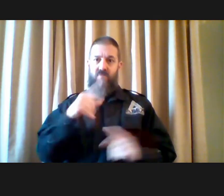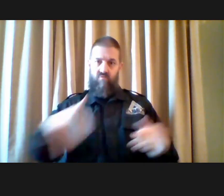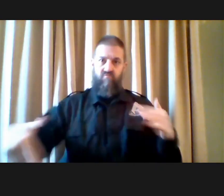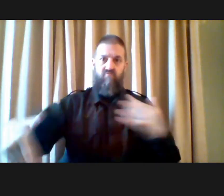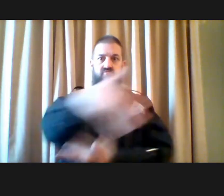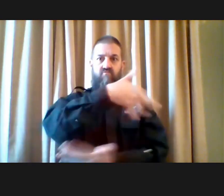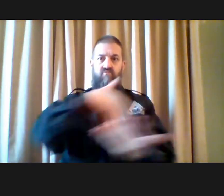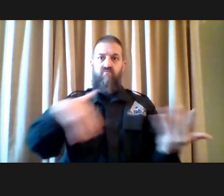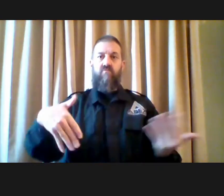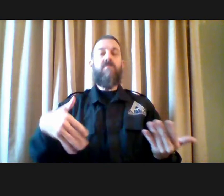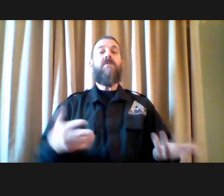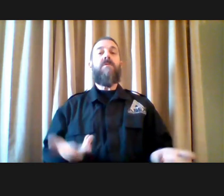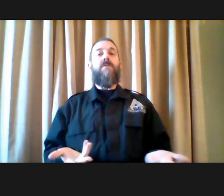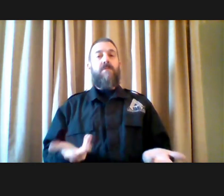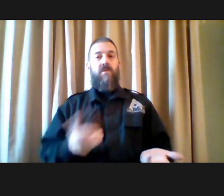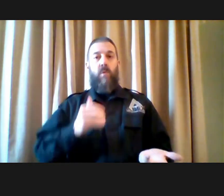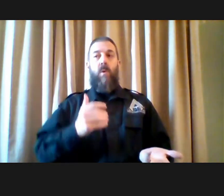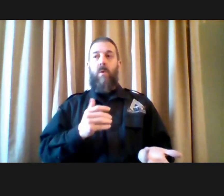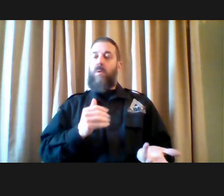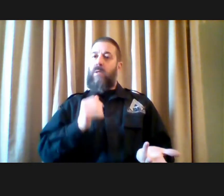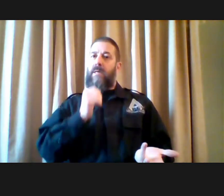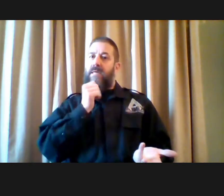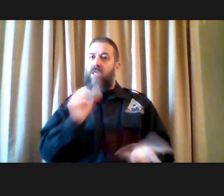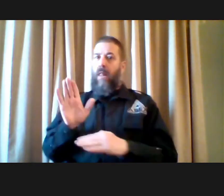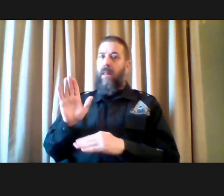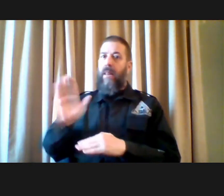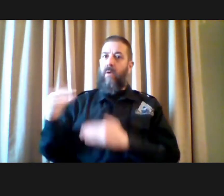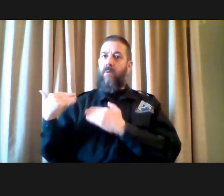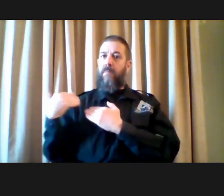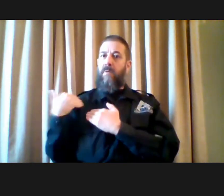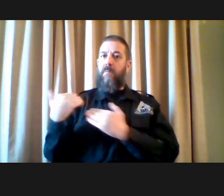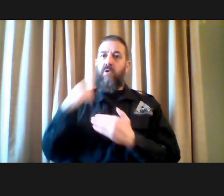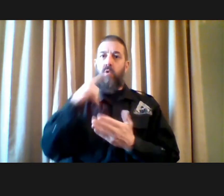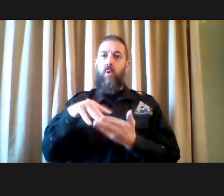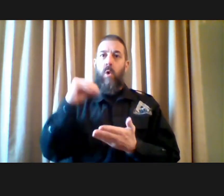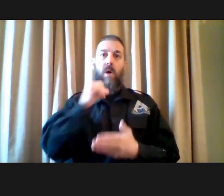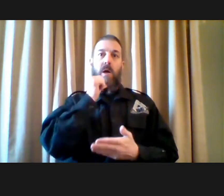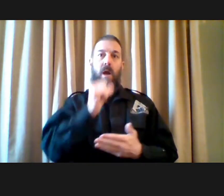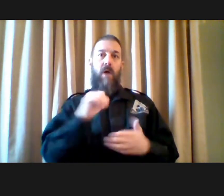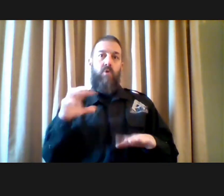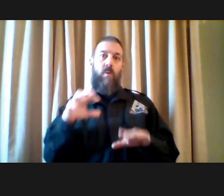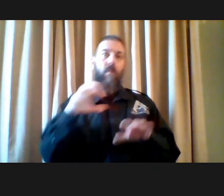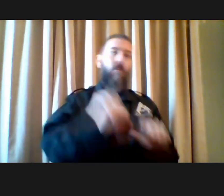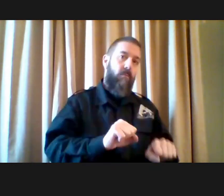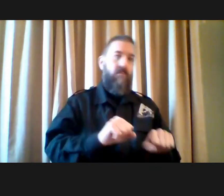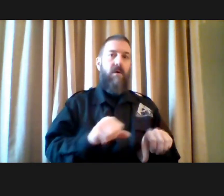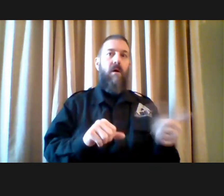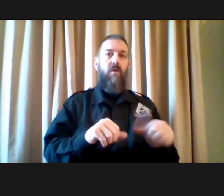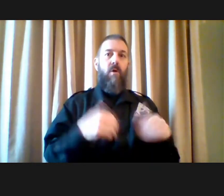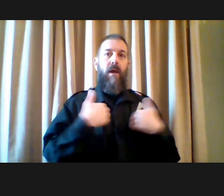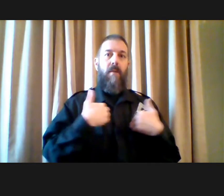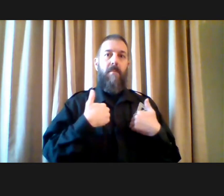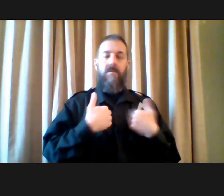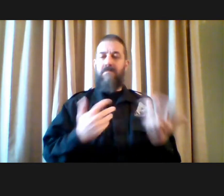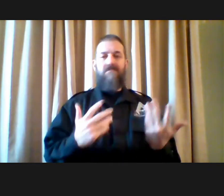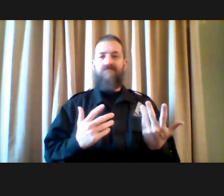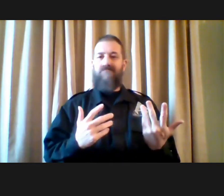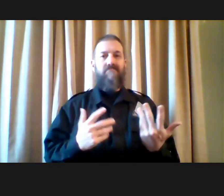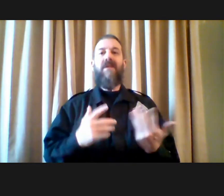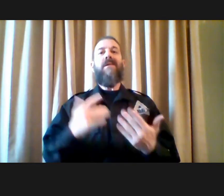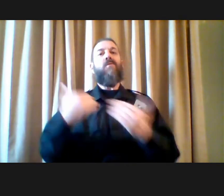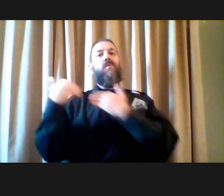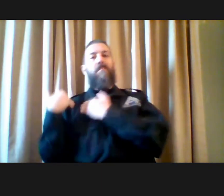predator's job to learn how not to be a predator. Mm-hmm. So, bring your cats in. Actually, we don't even let our cats out,